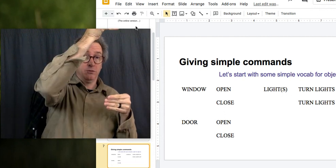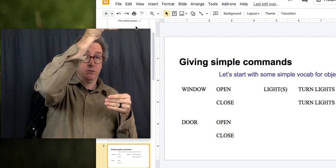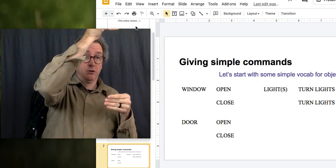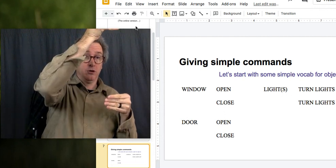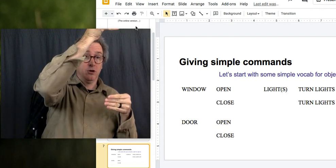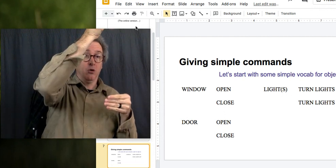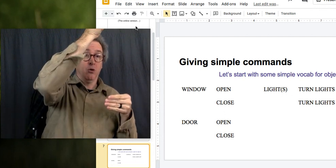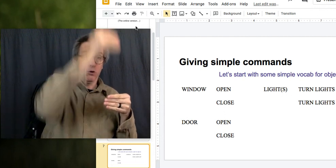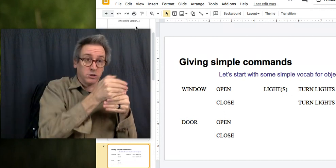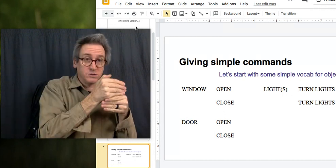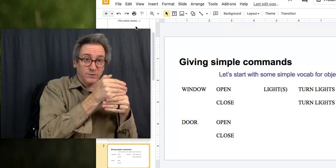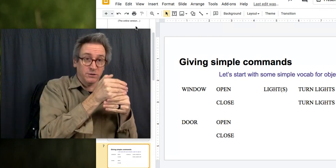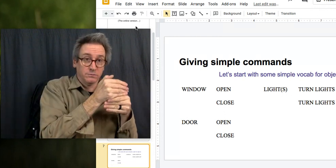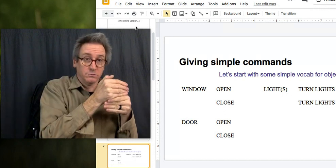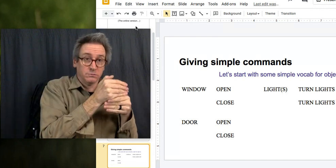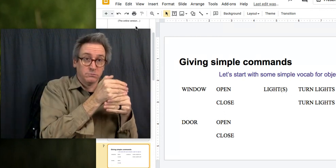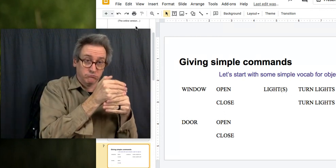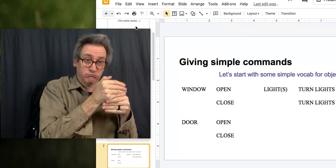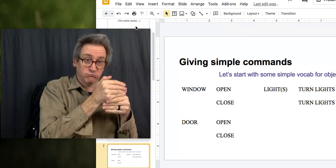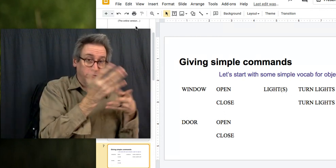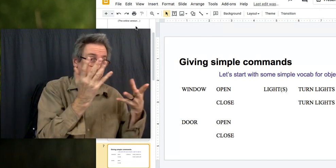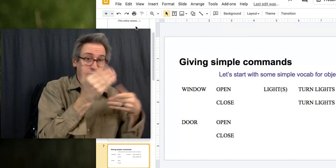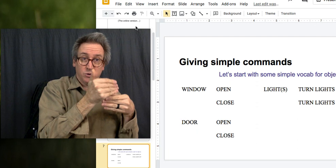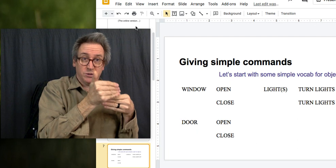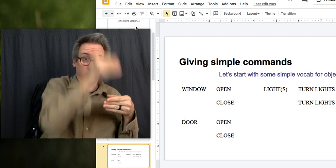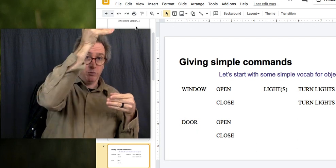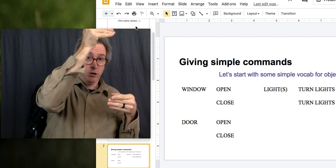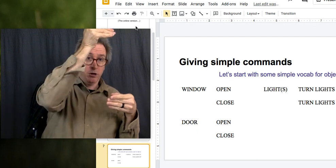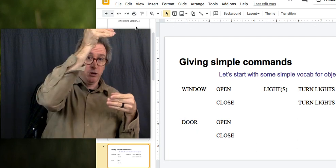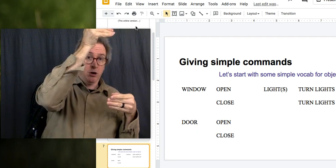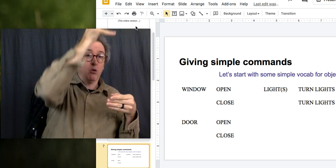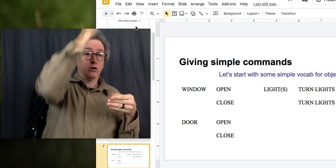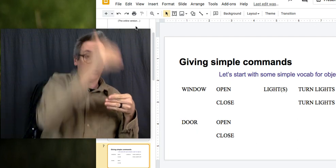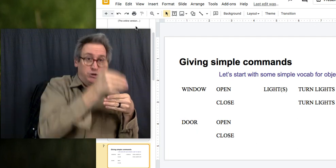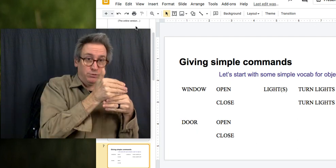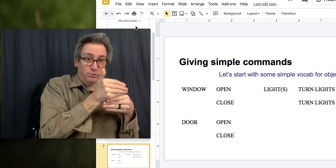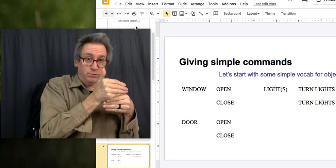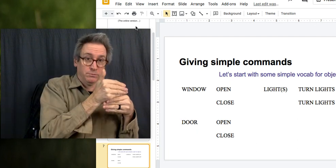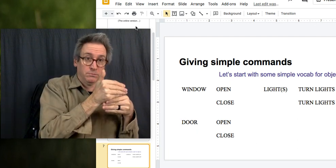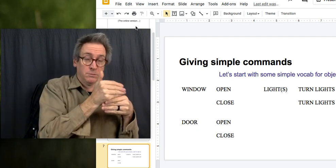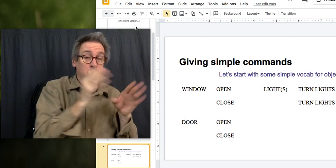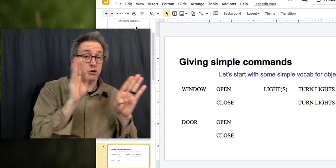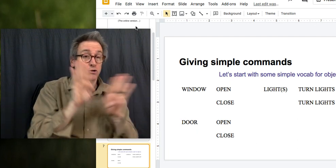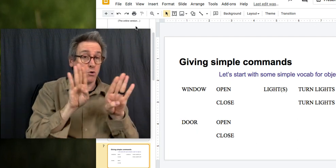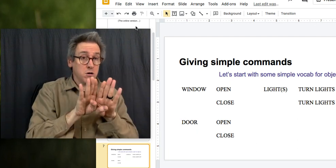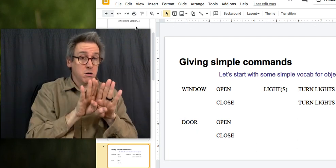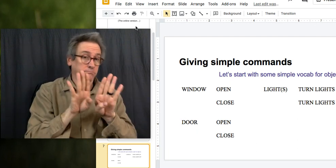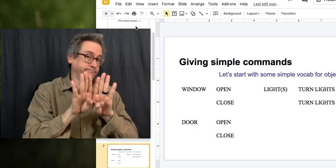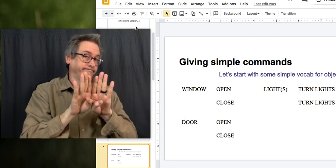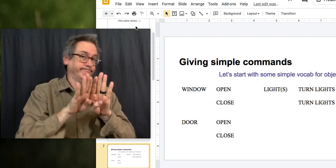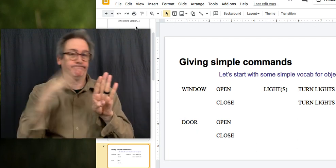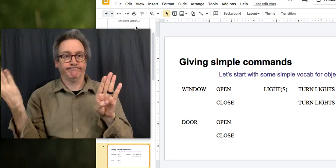window or close the window. So just chomp or shomp.